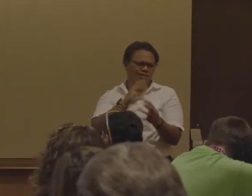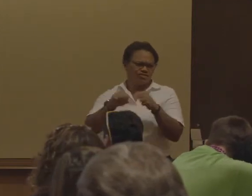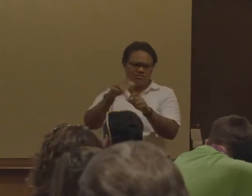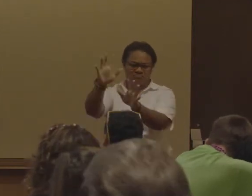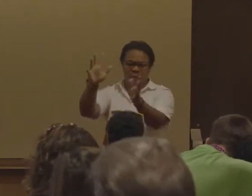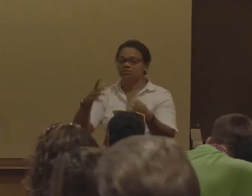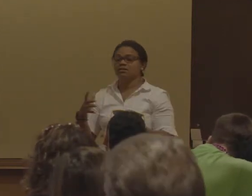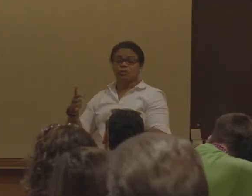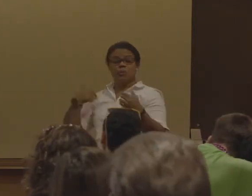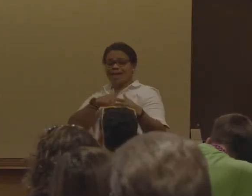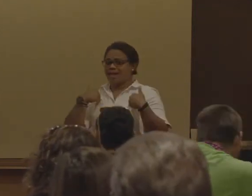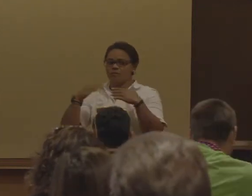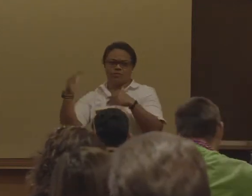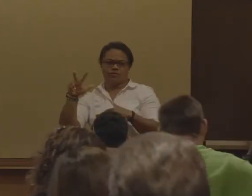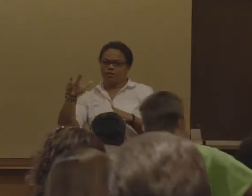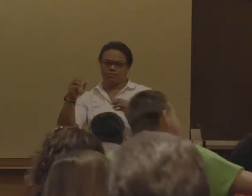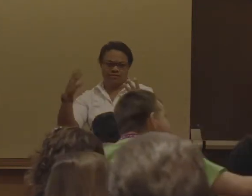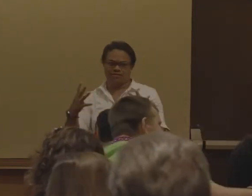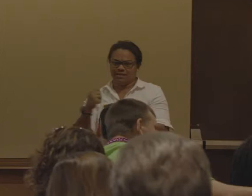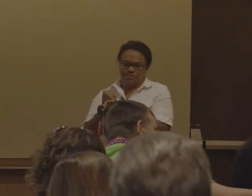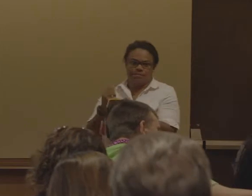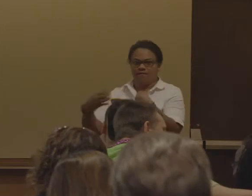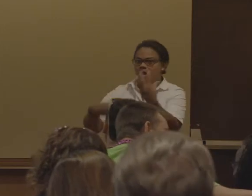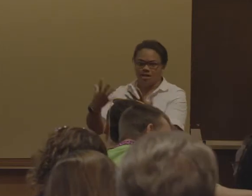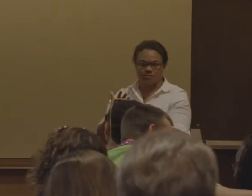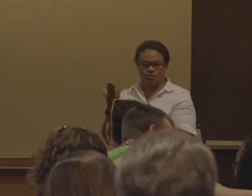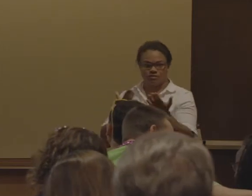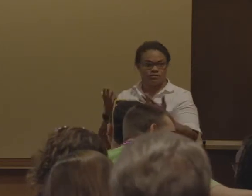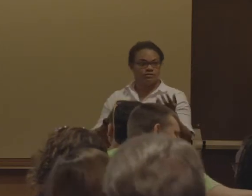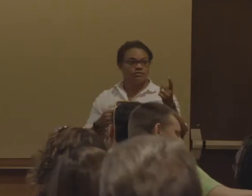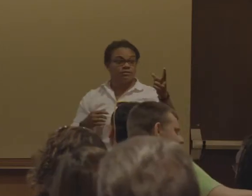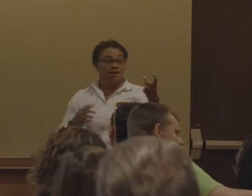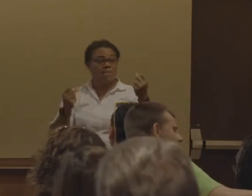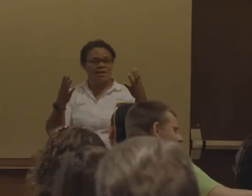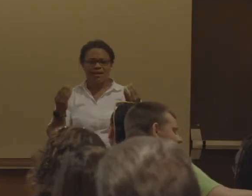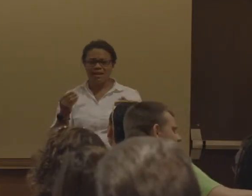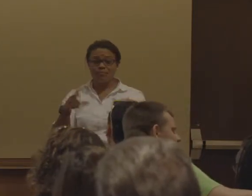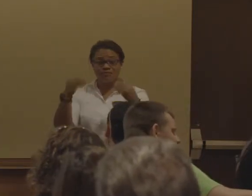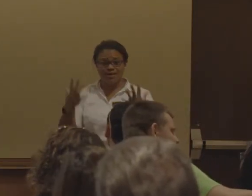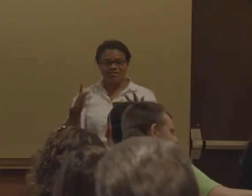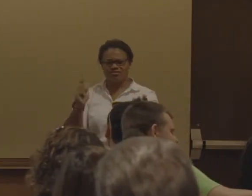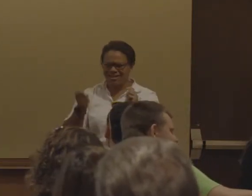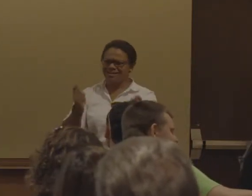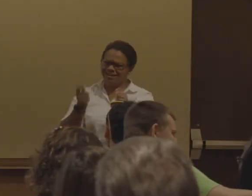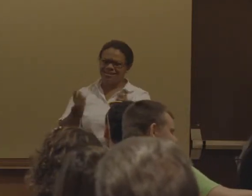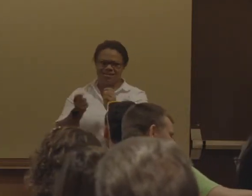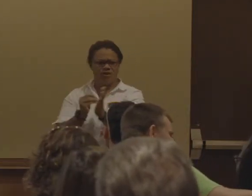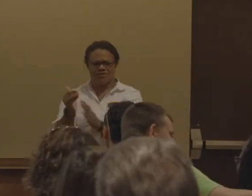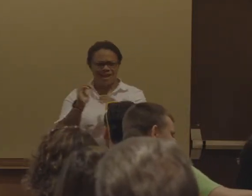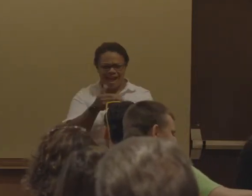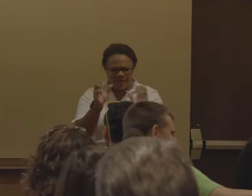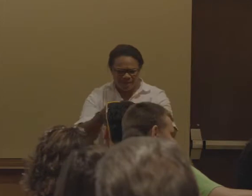across the state that are helping us with these services. A lot of the providers do change quickly. How do we keep that database, even though